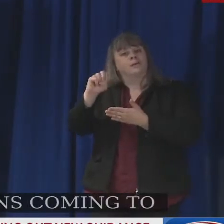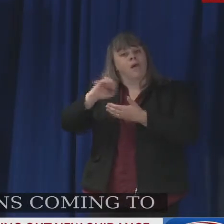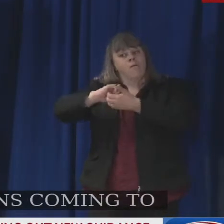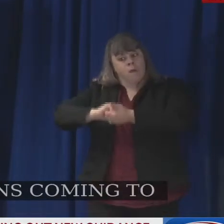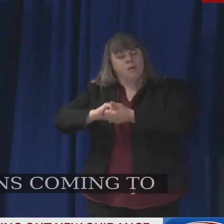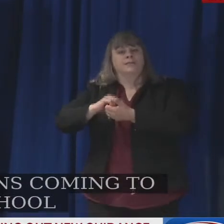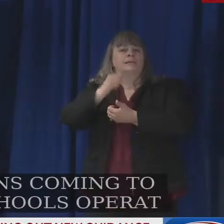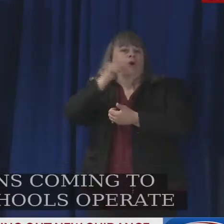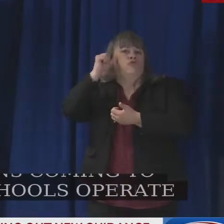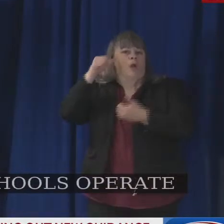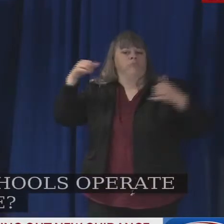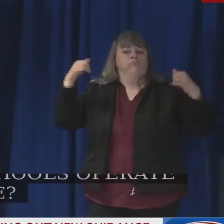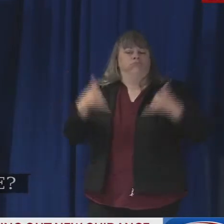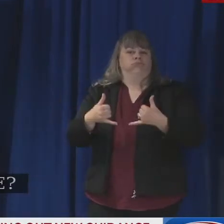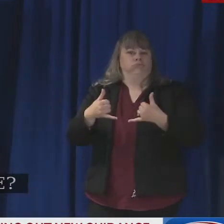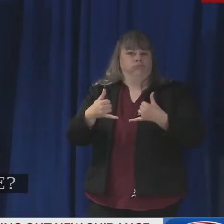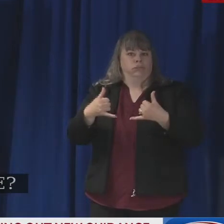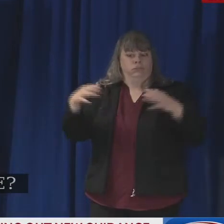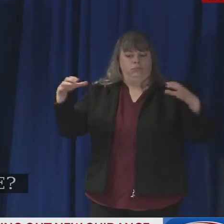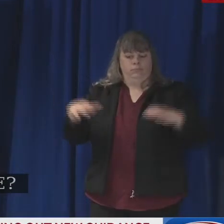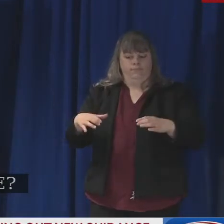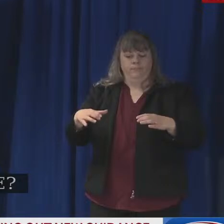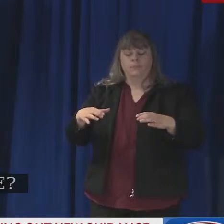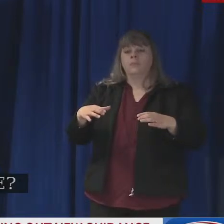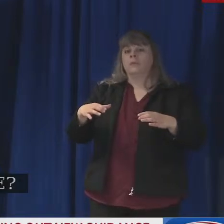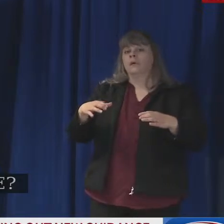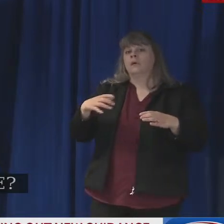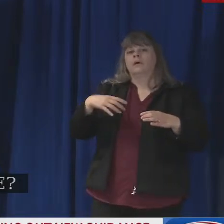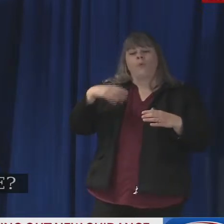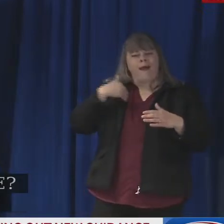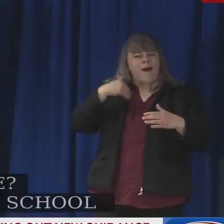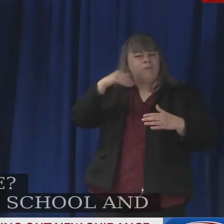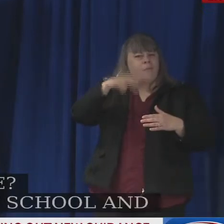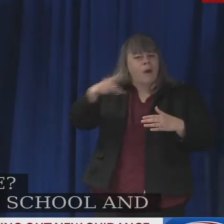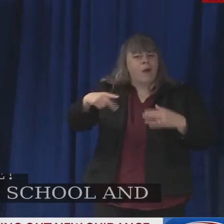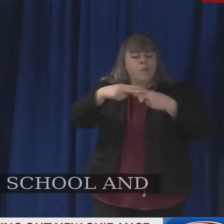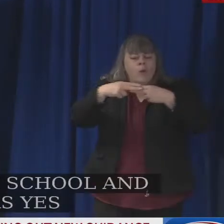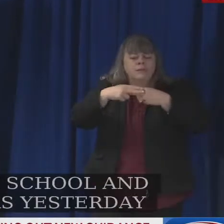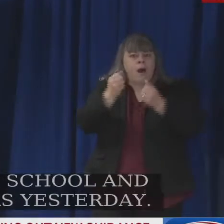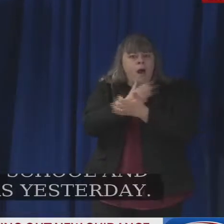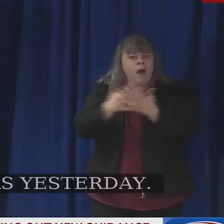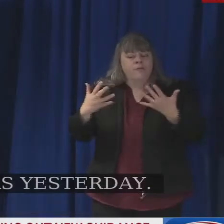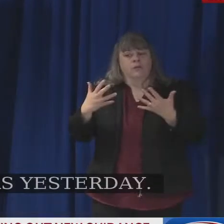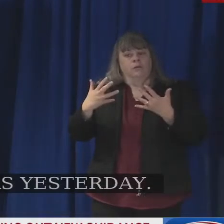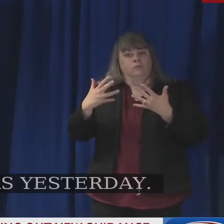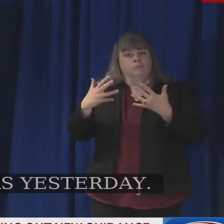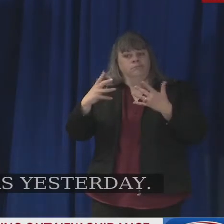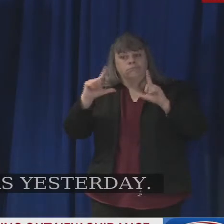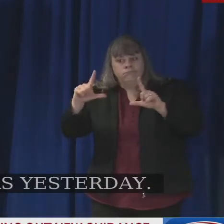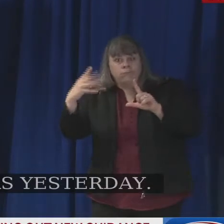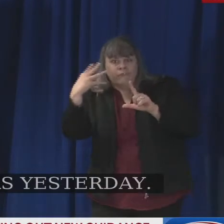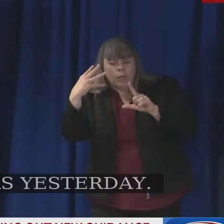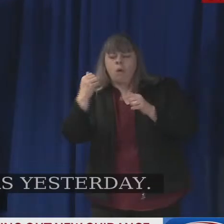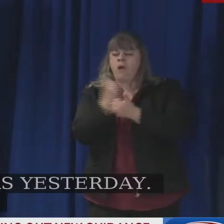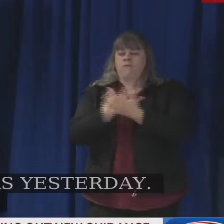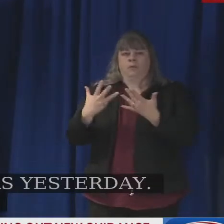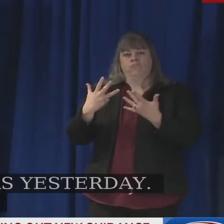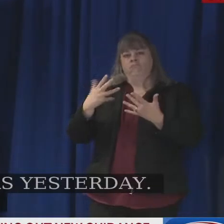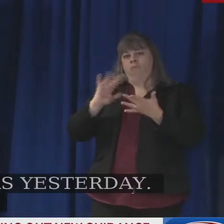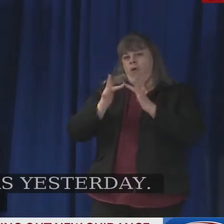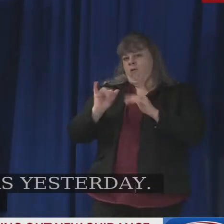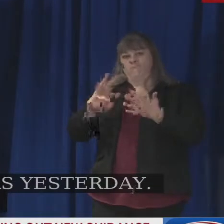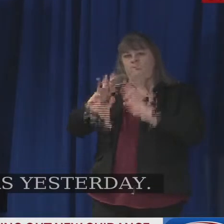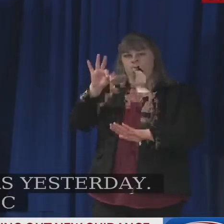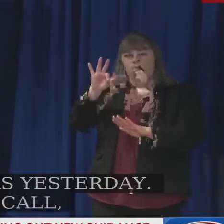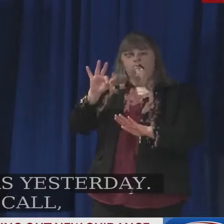yesterday. Actually, the details of that call, the PowerPoint slides, the video is all available online. So, people can go and